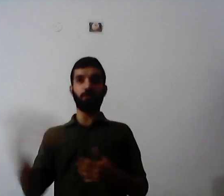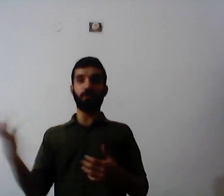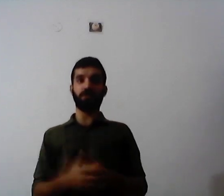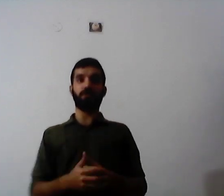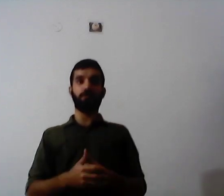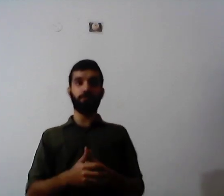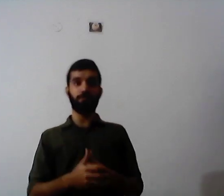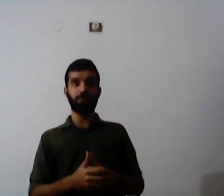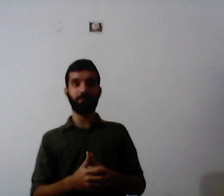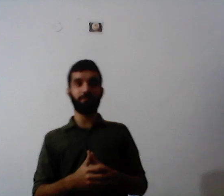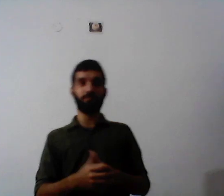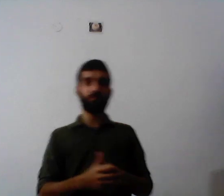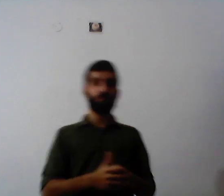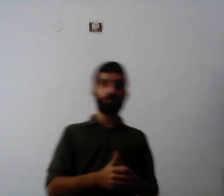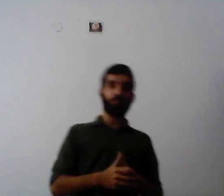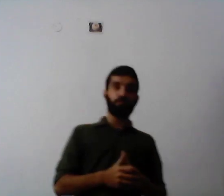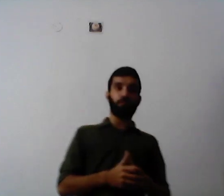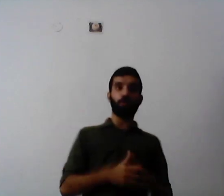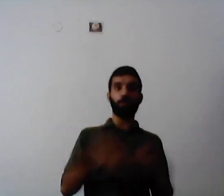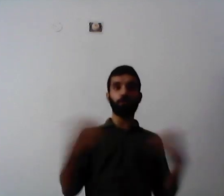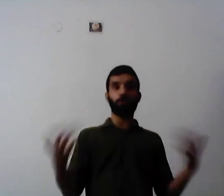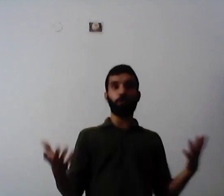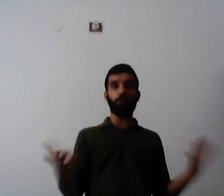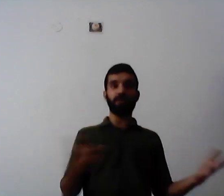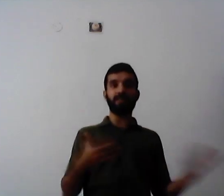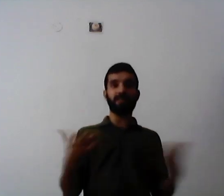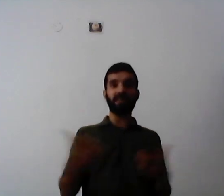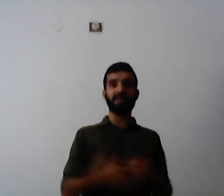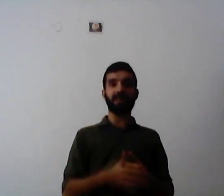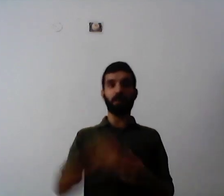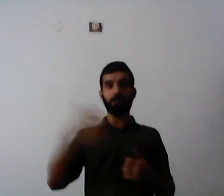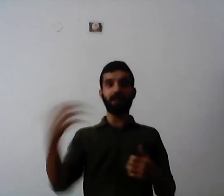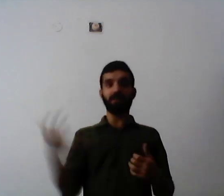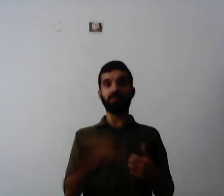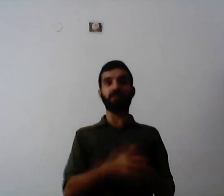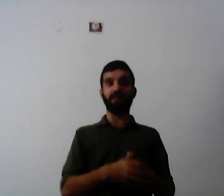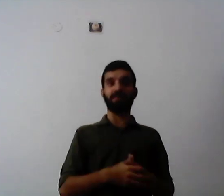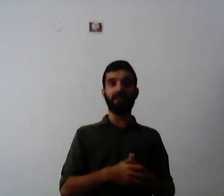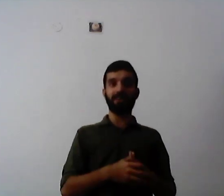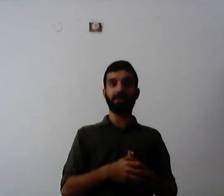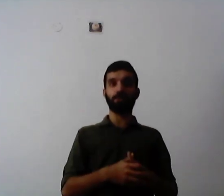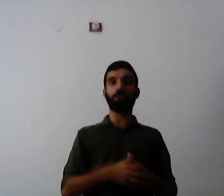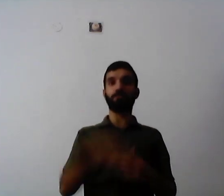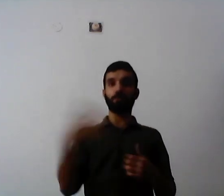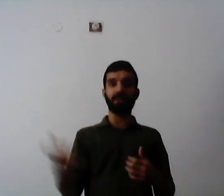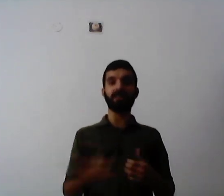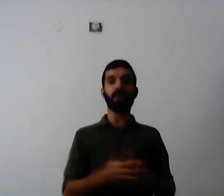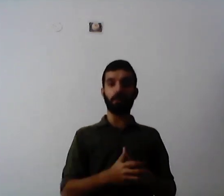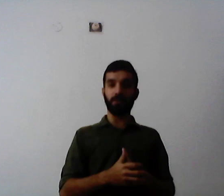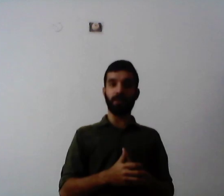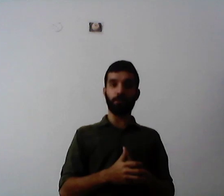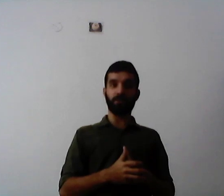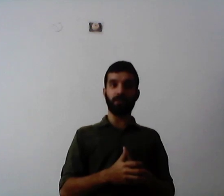is it? We also call these things carbonated drinks, right? So of course it is carbon dioxide.